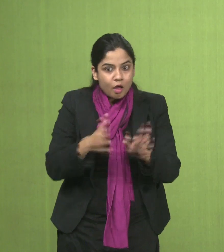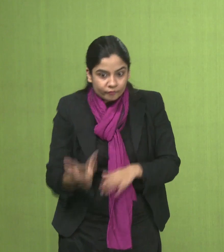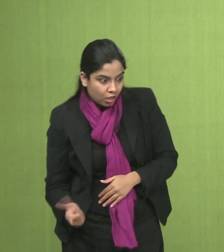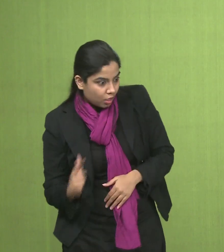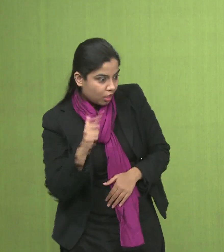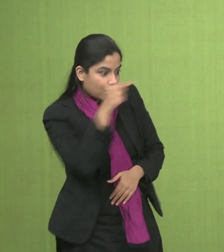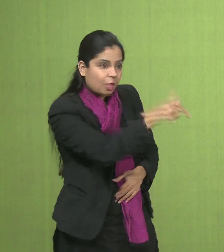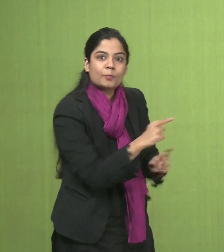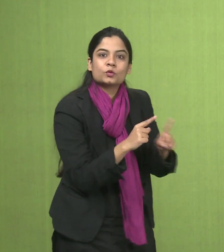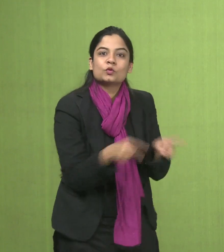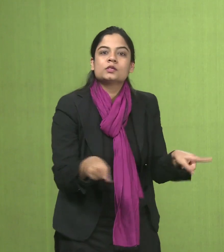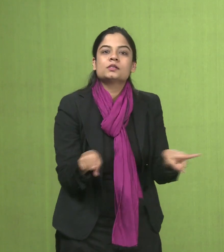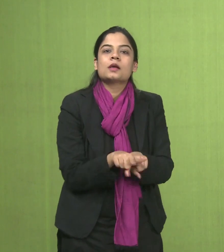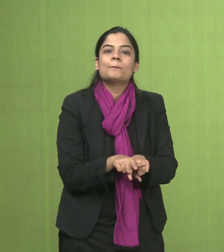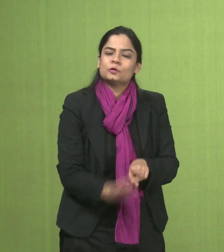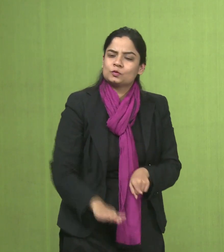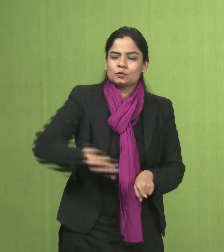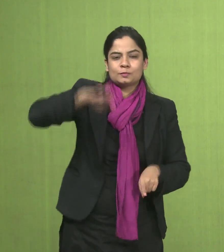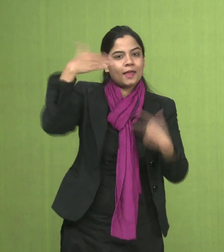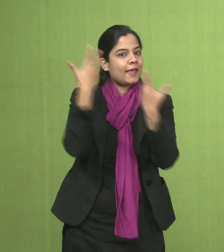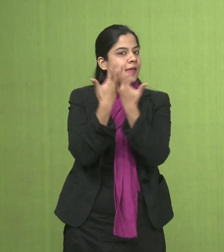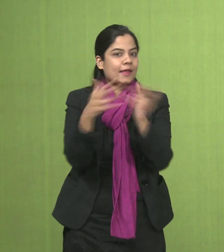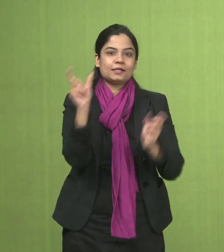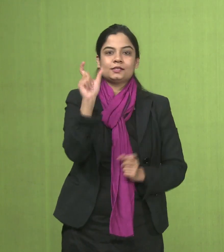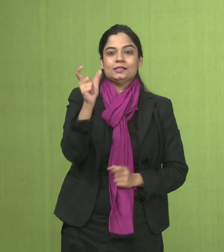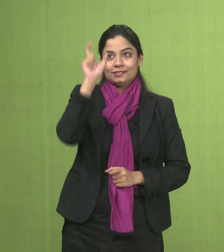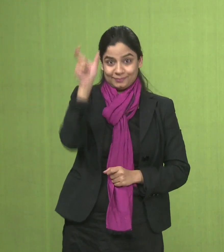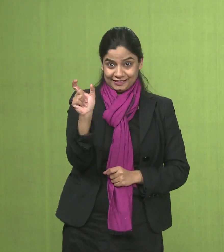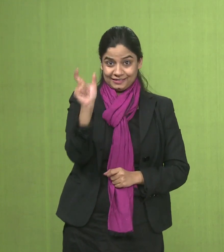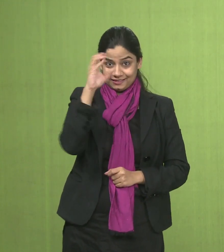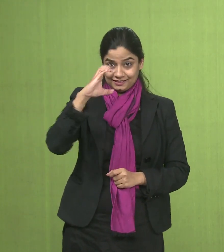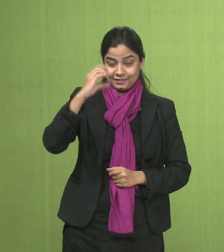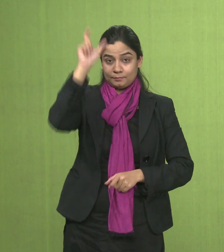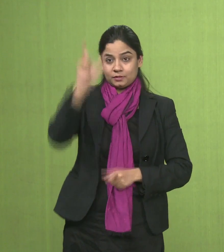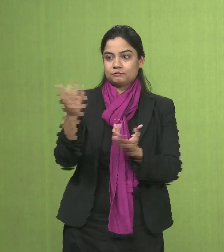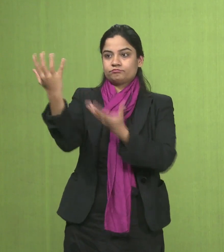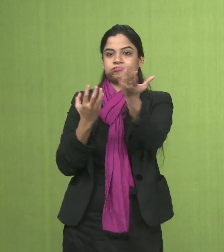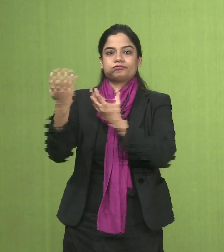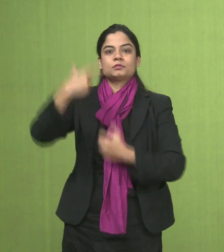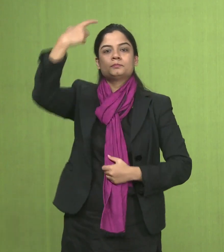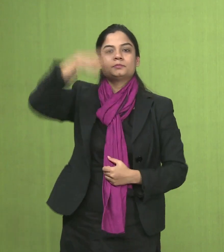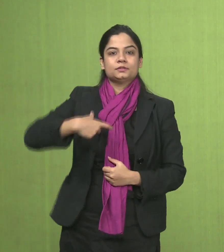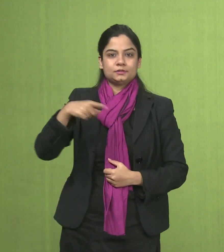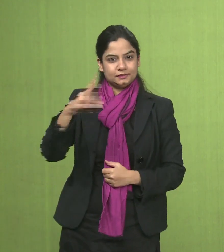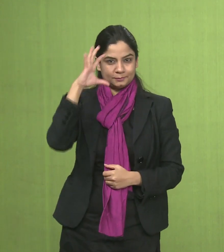are consumers because they are going for education. So anybody can be a consumer. Remember that.